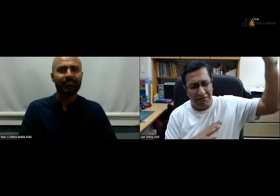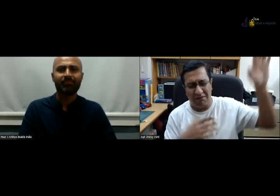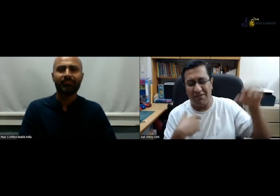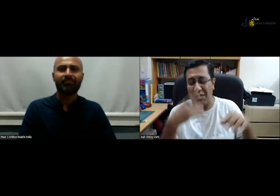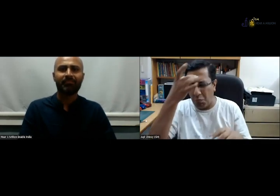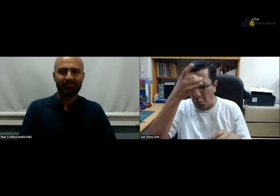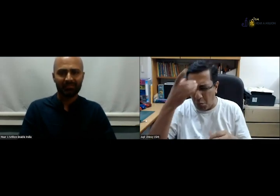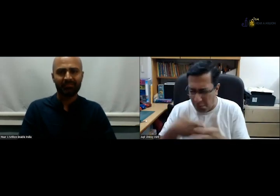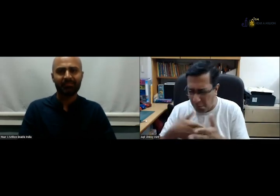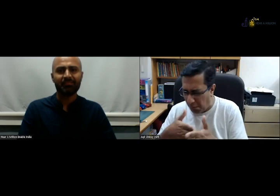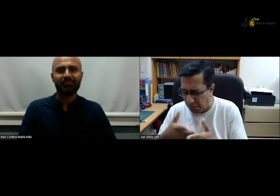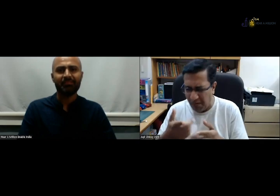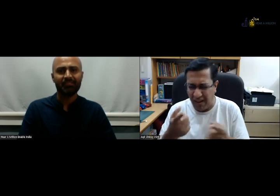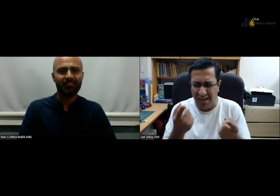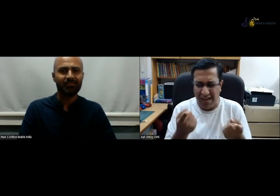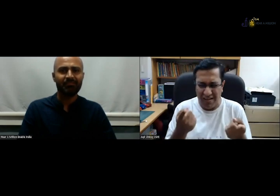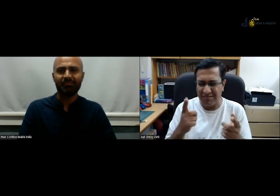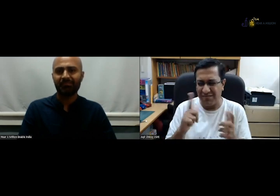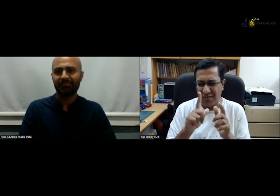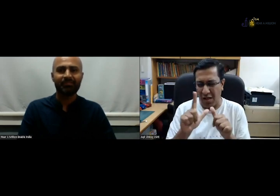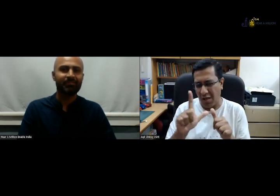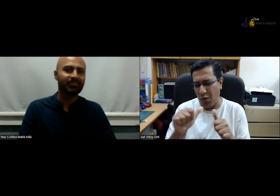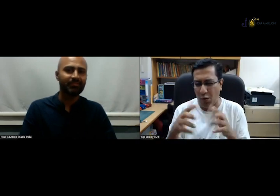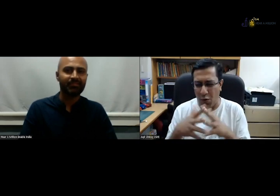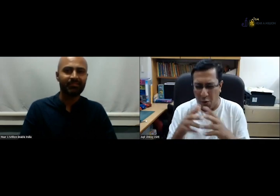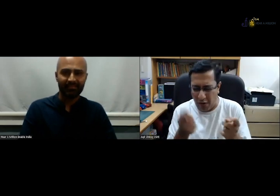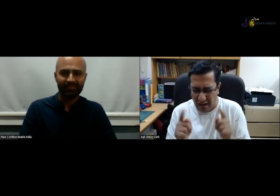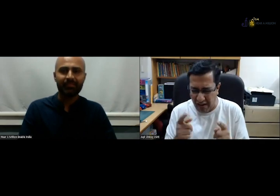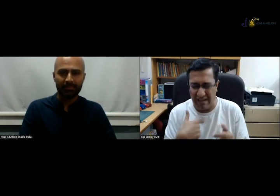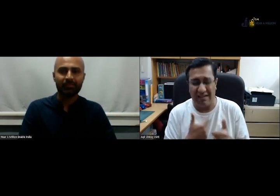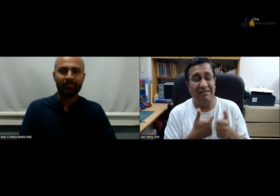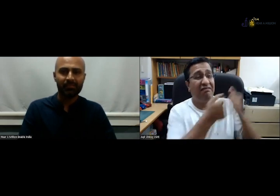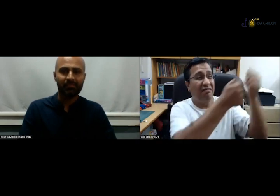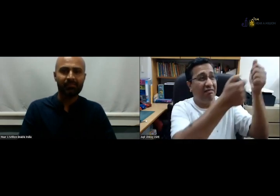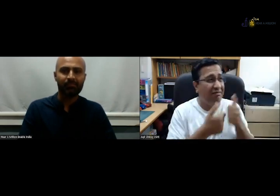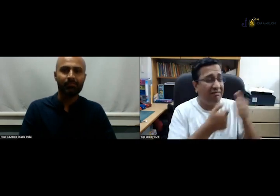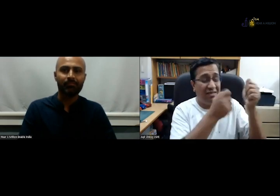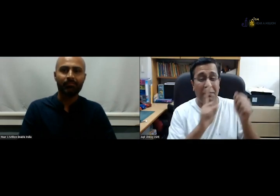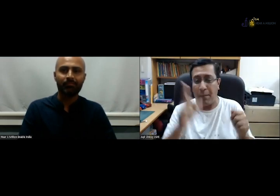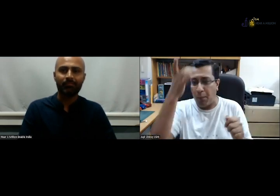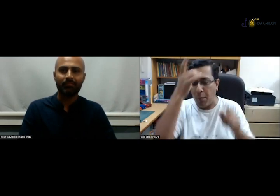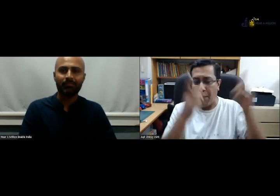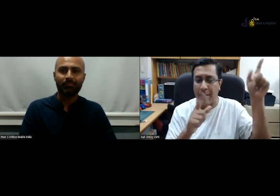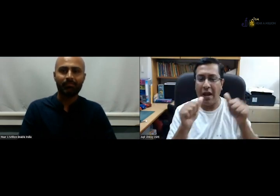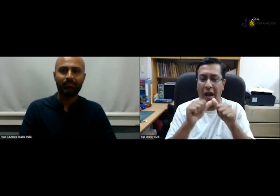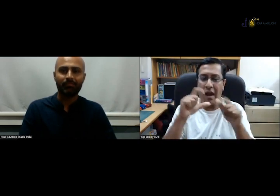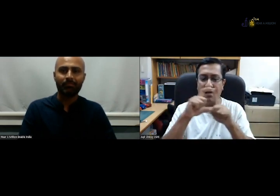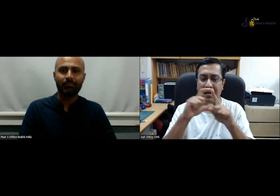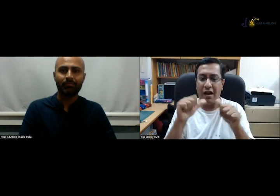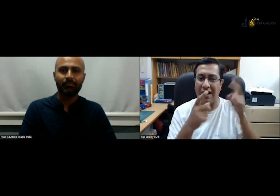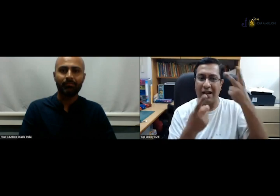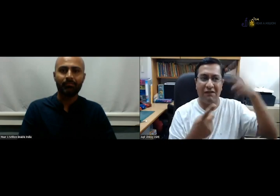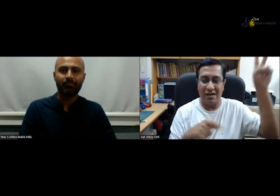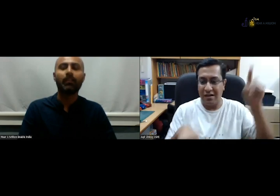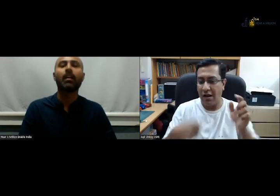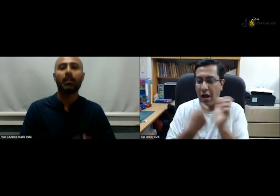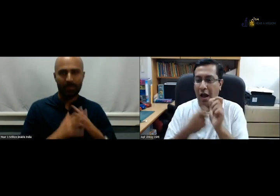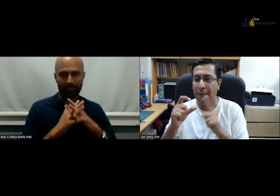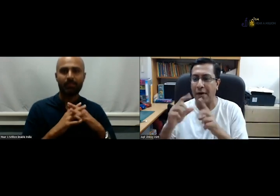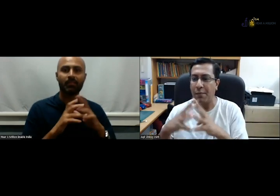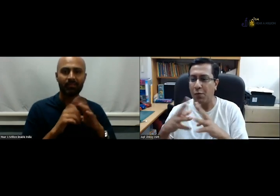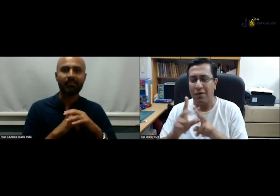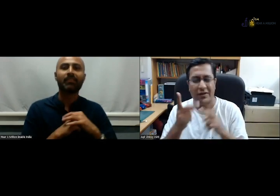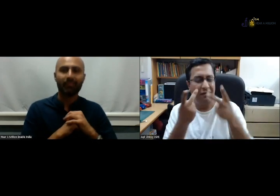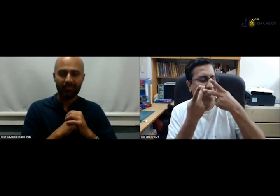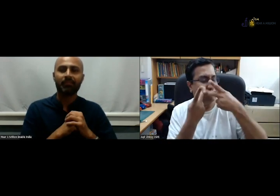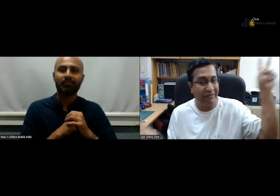So before in India, there were no deaf lawyer. In America, yes, they have so many deaf lawyers, and I always used to